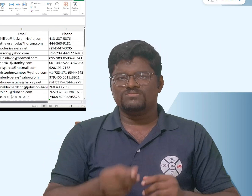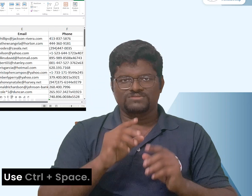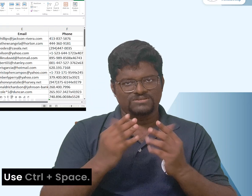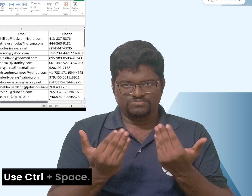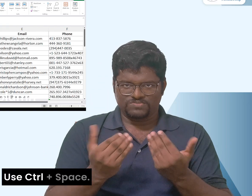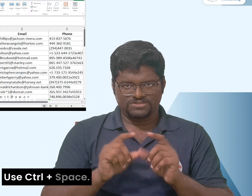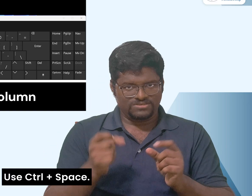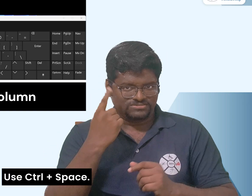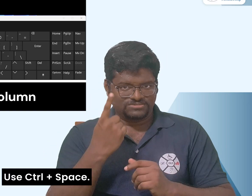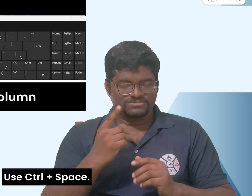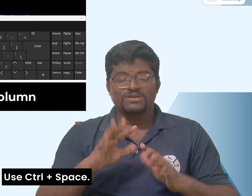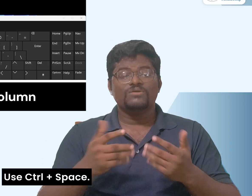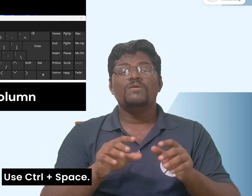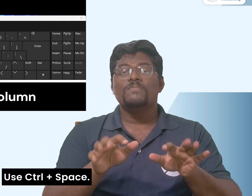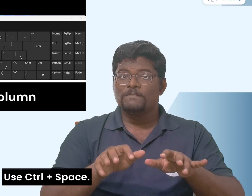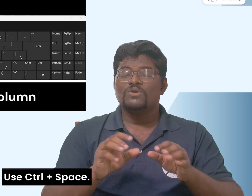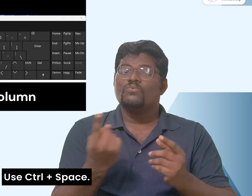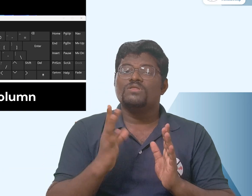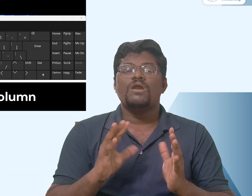use Ctrl plus space.